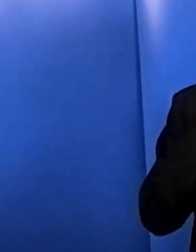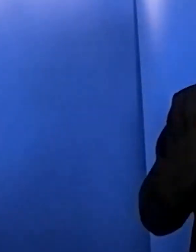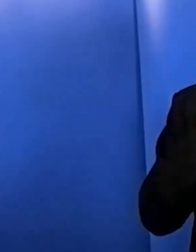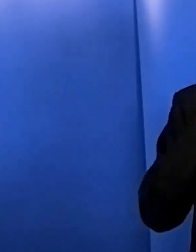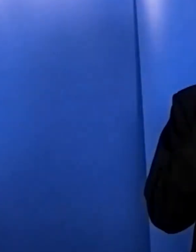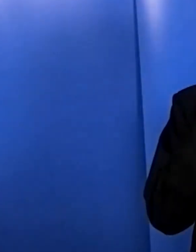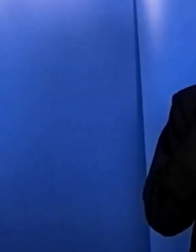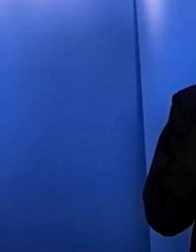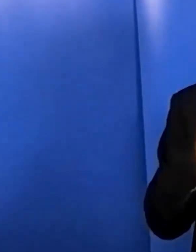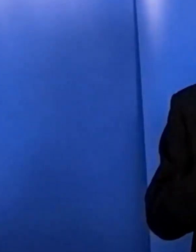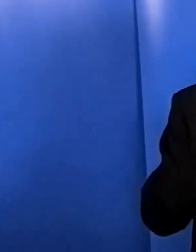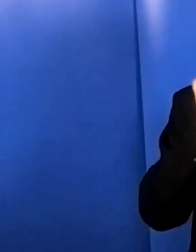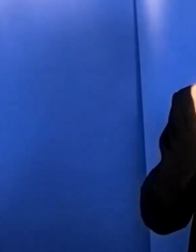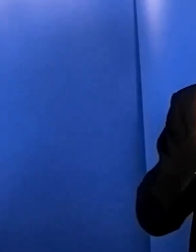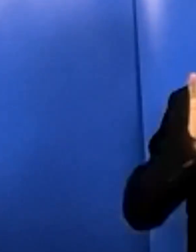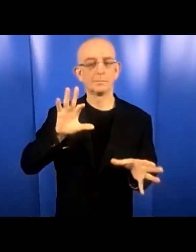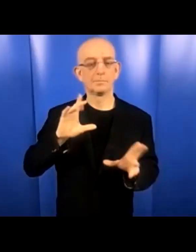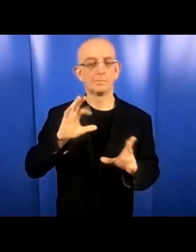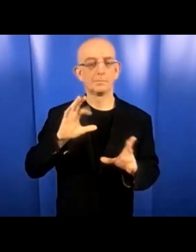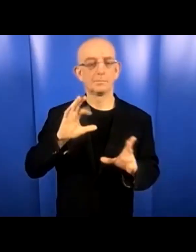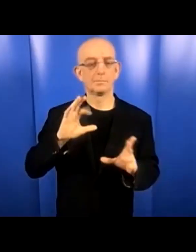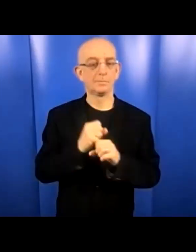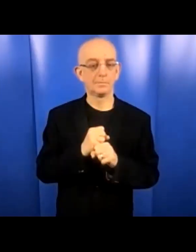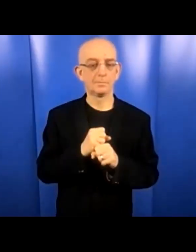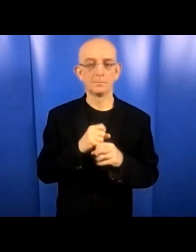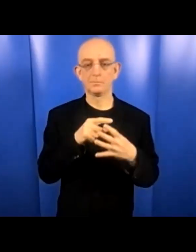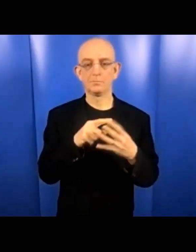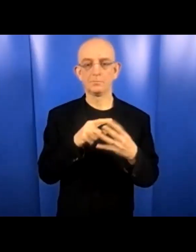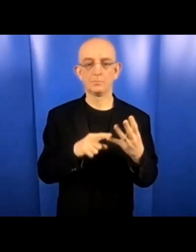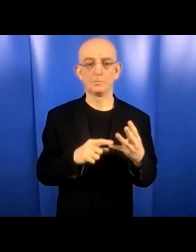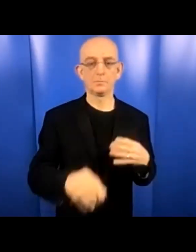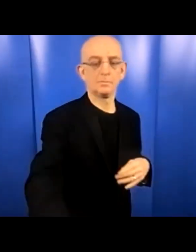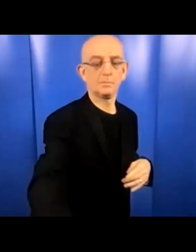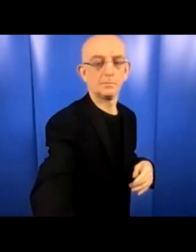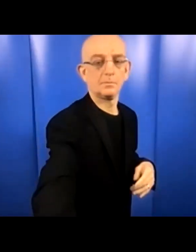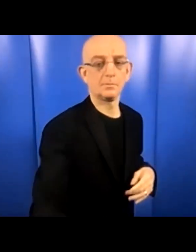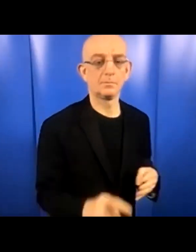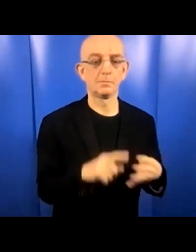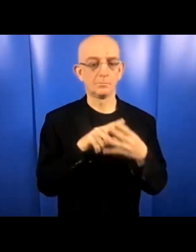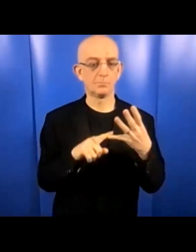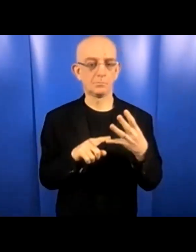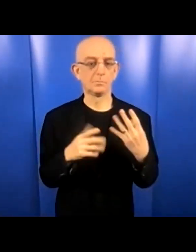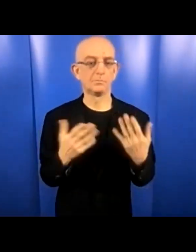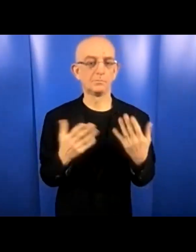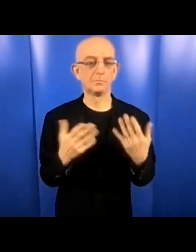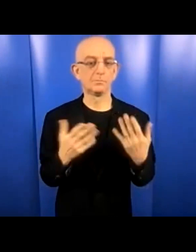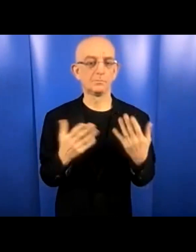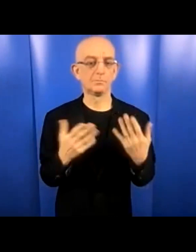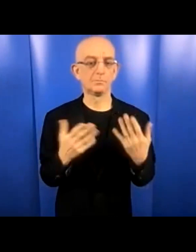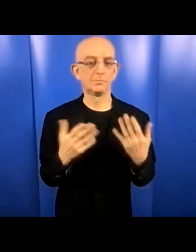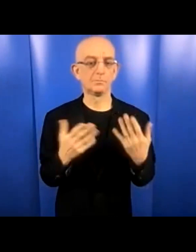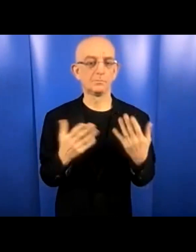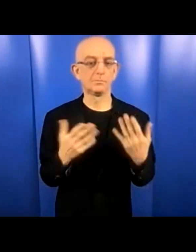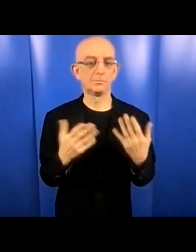summing up, really, just 4 key points, and I'm going to be very quick, really. So, I mean, firstly, obviously, you know, what we're